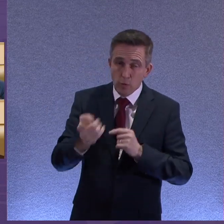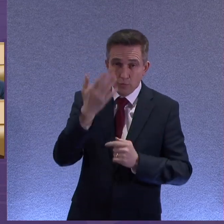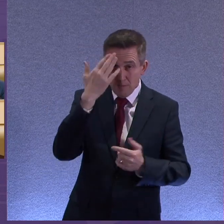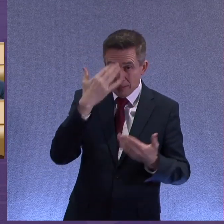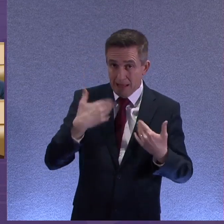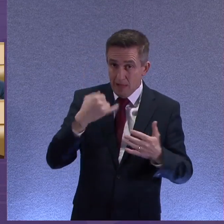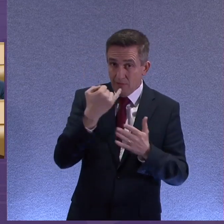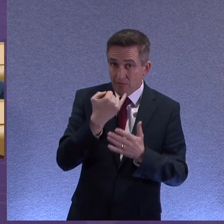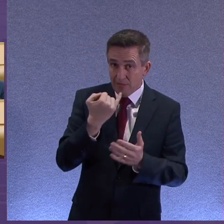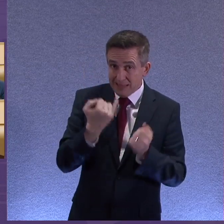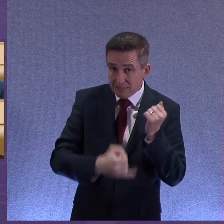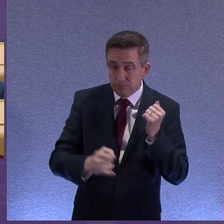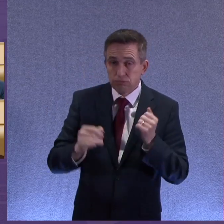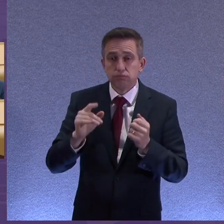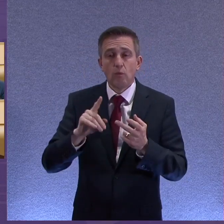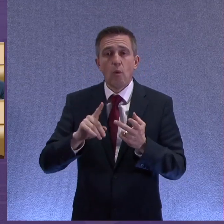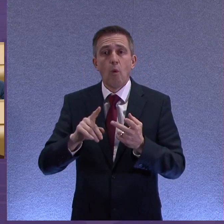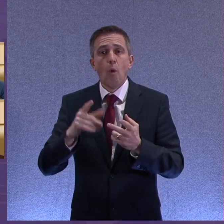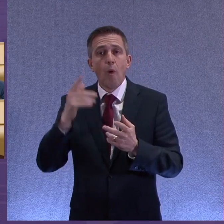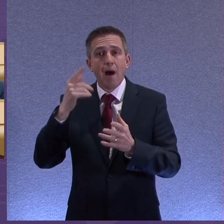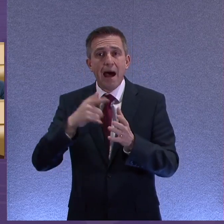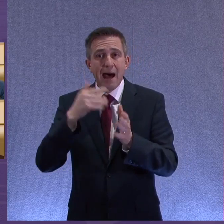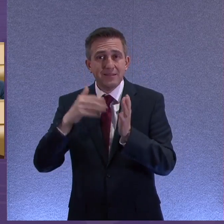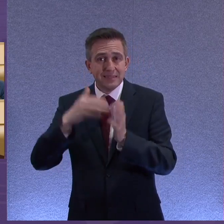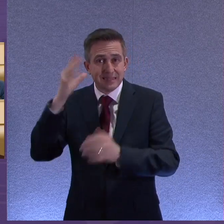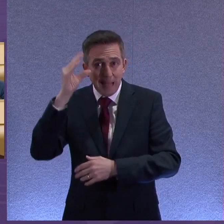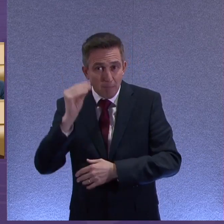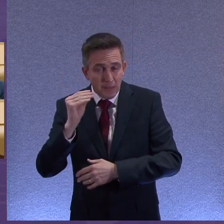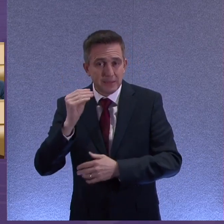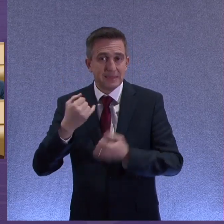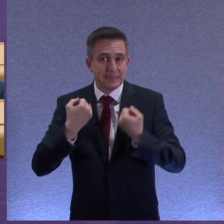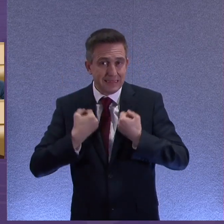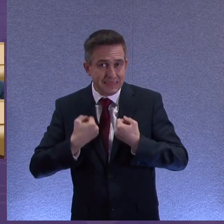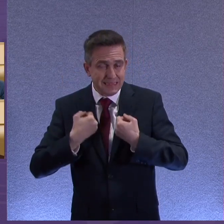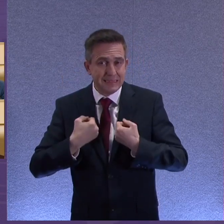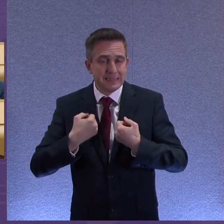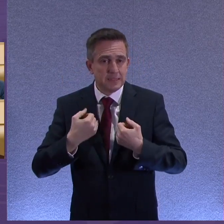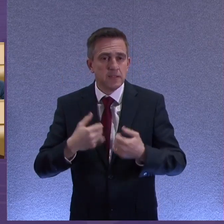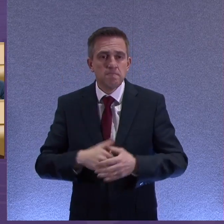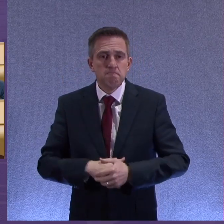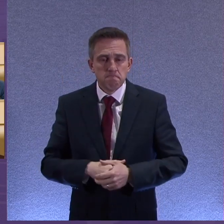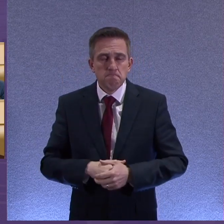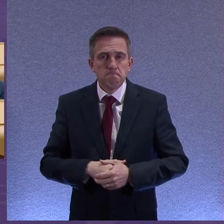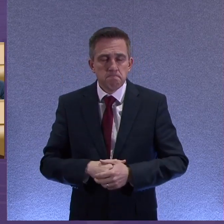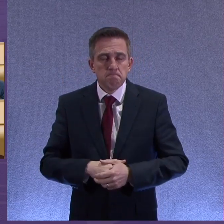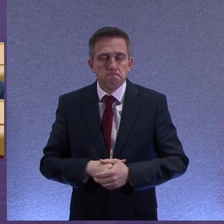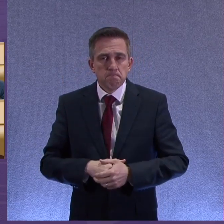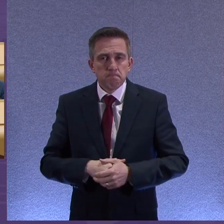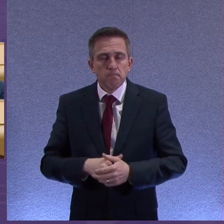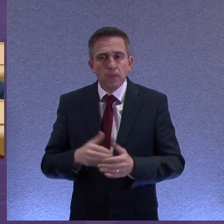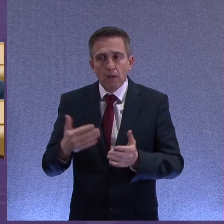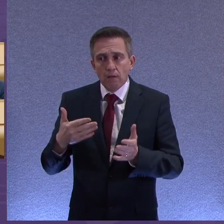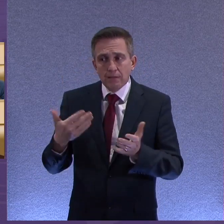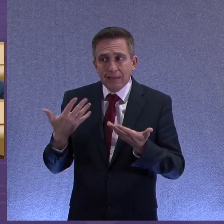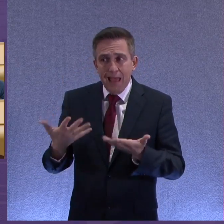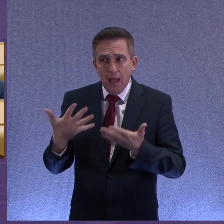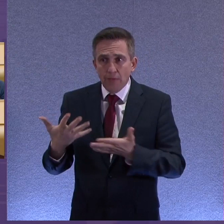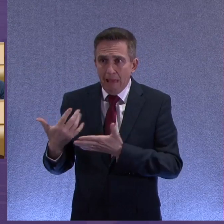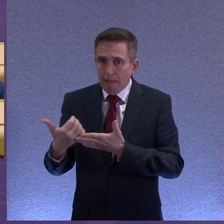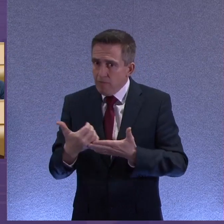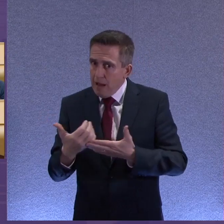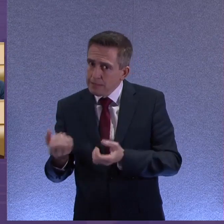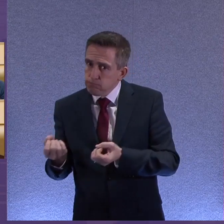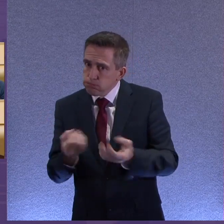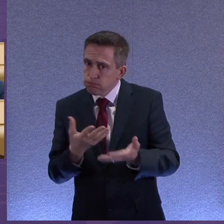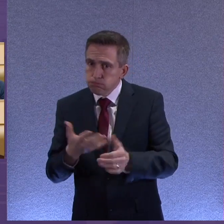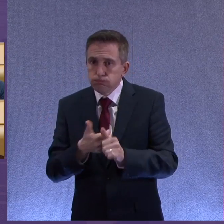even Alzheimer's disease, where isolation has traditionally been the enemy, and of course now the advice is completely opposite to that. So